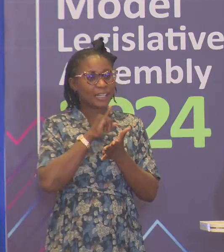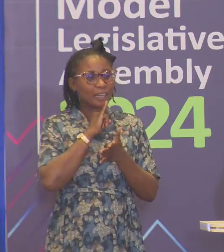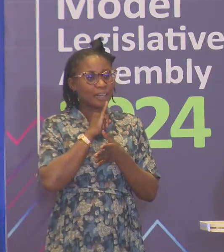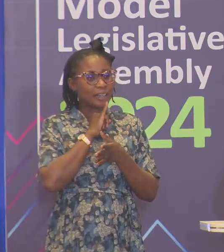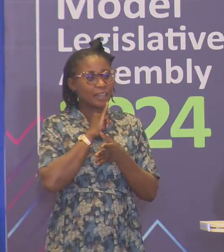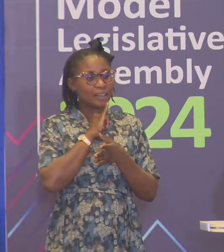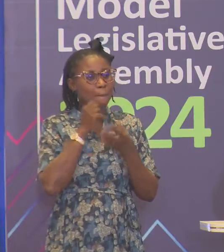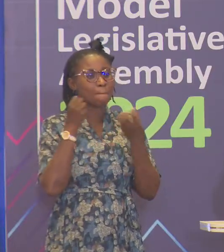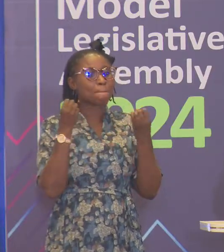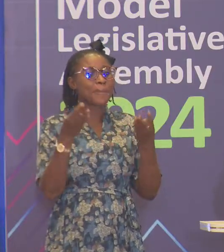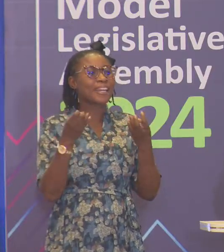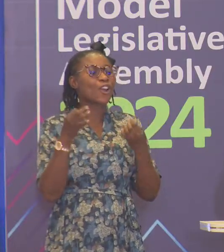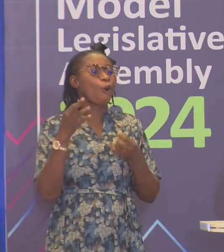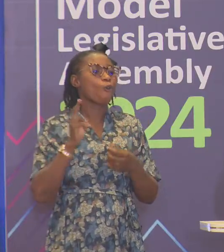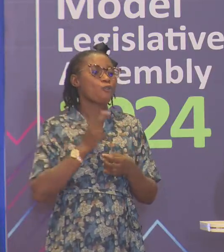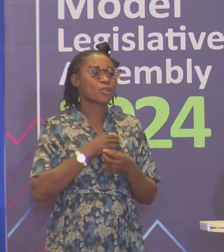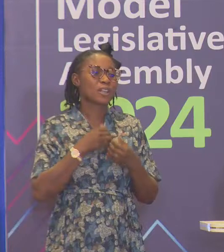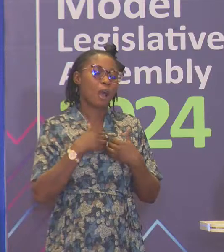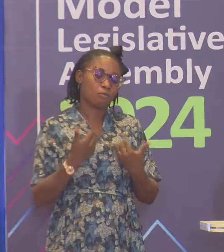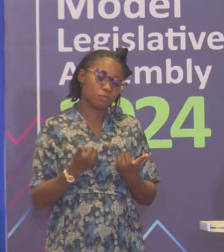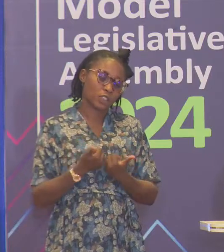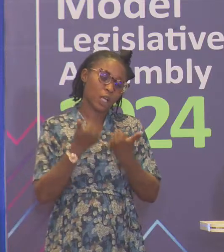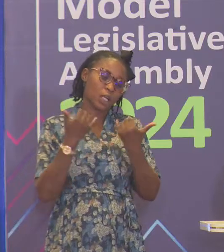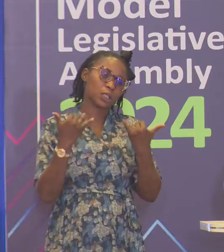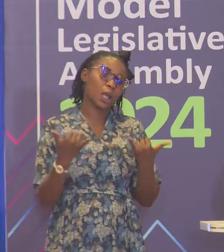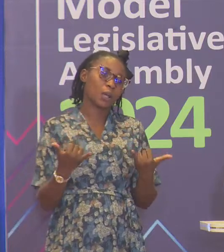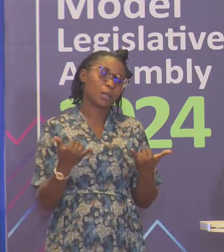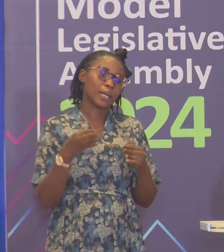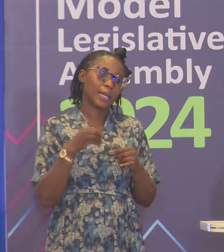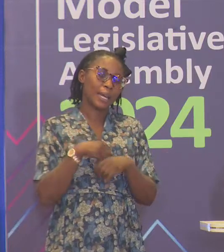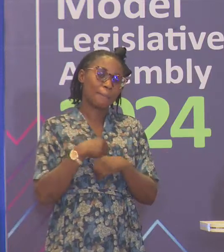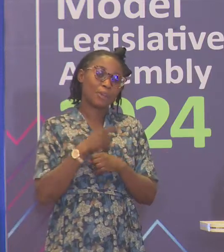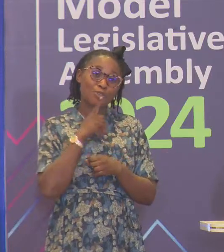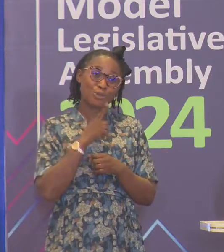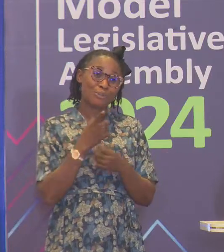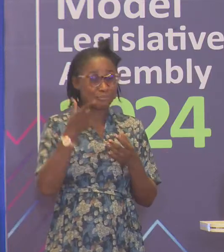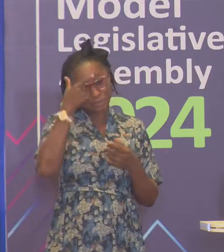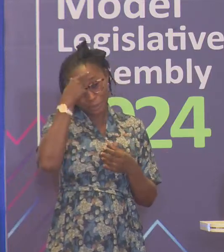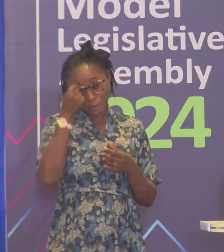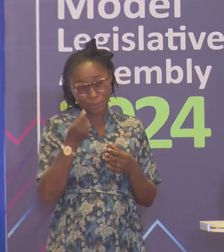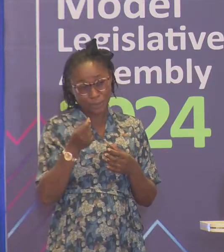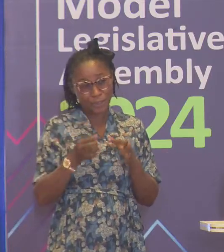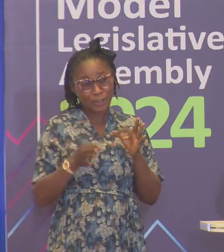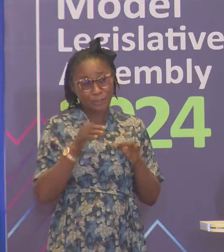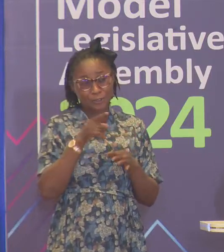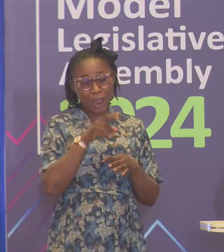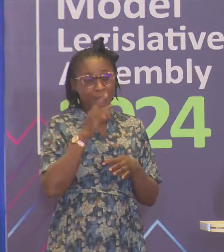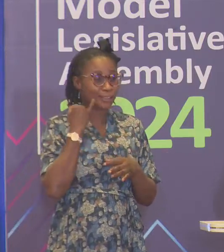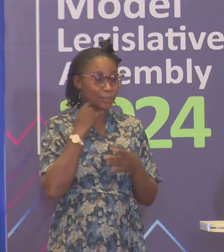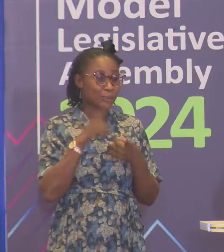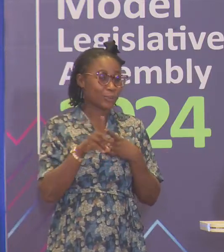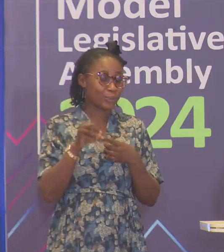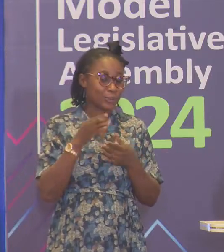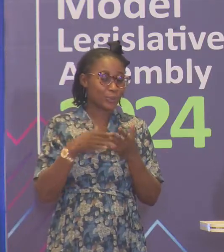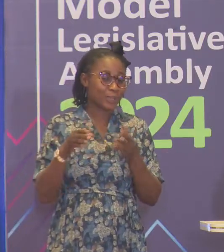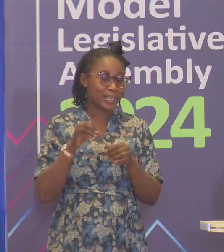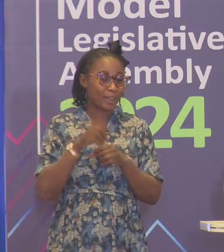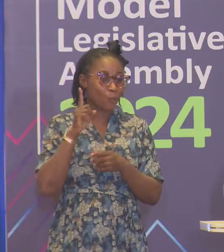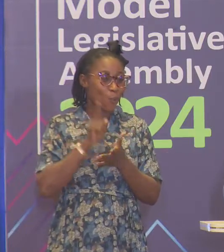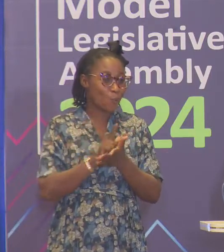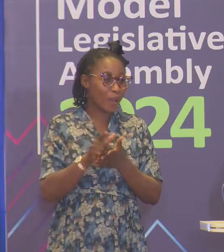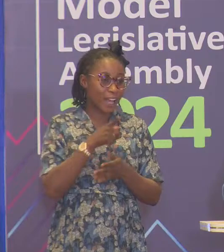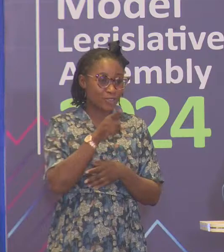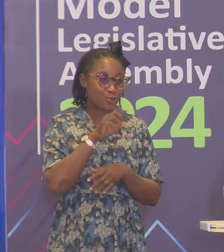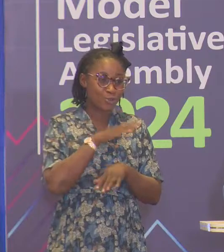many of us have a challenge now in making sure, because if you are supposed to do something within a week and you don't get it